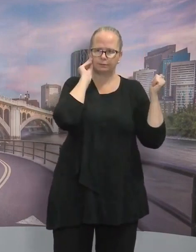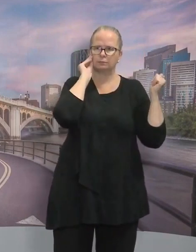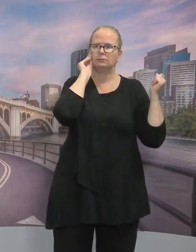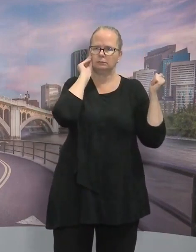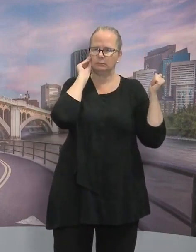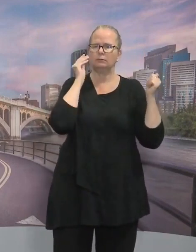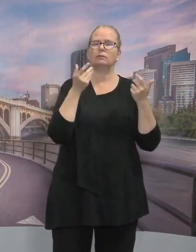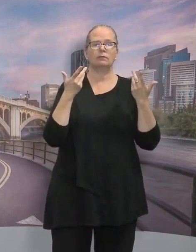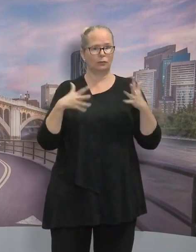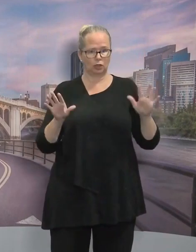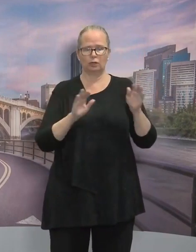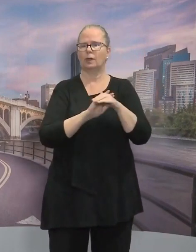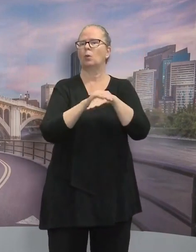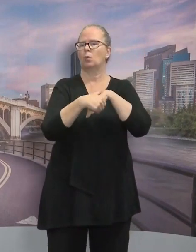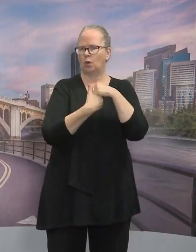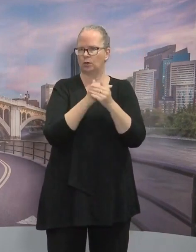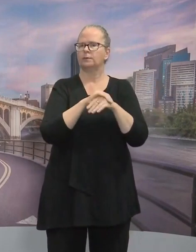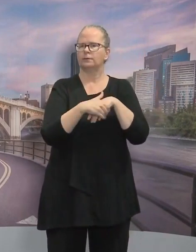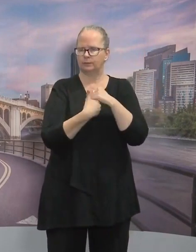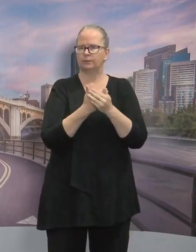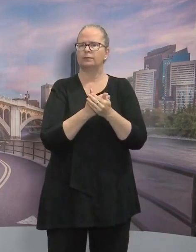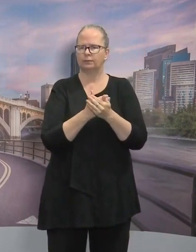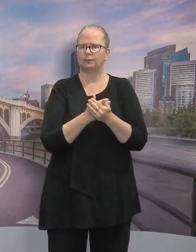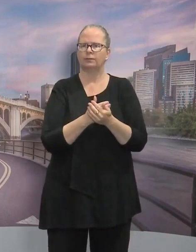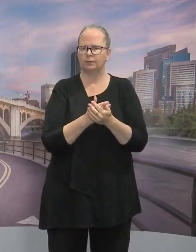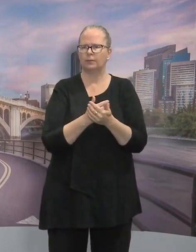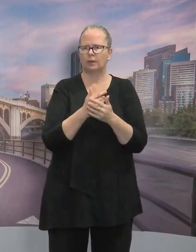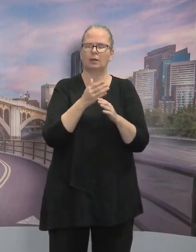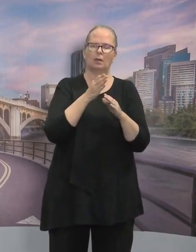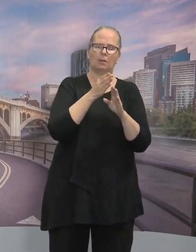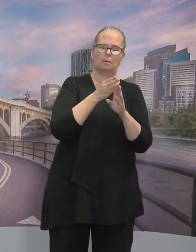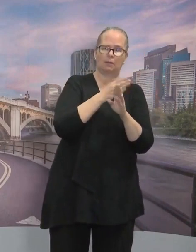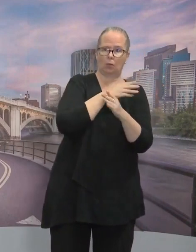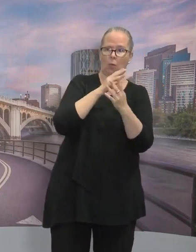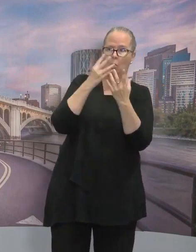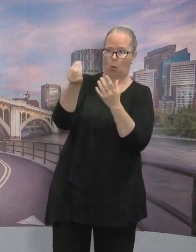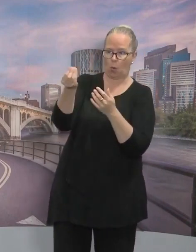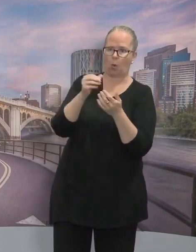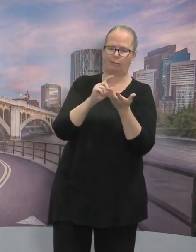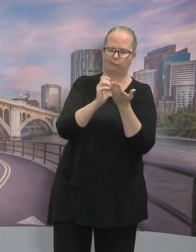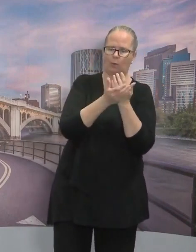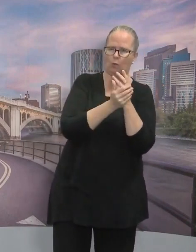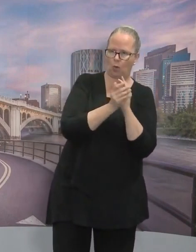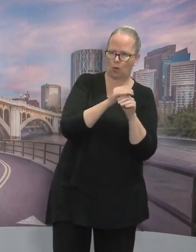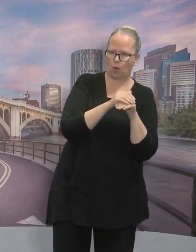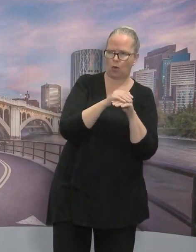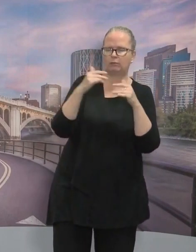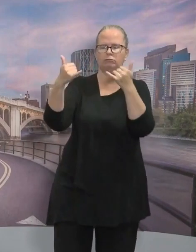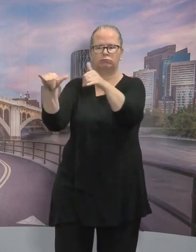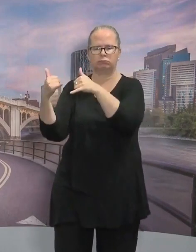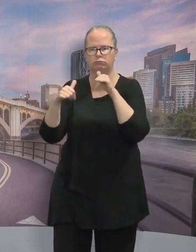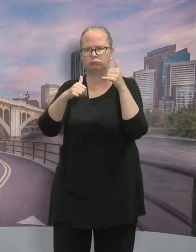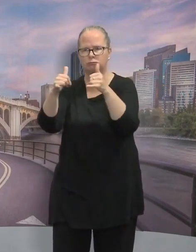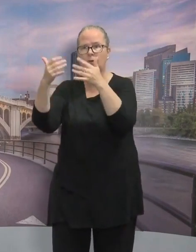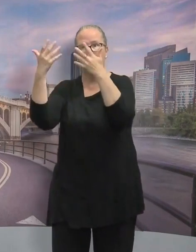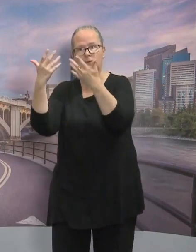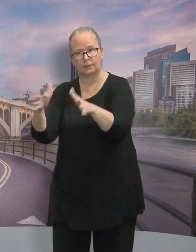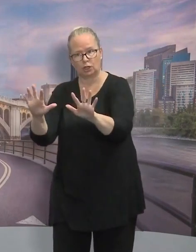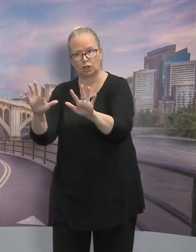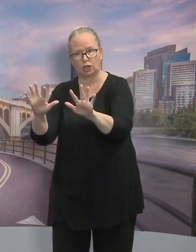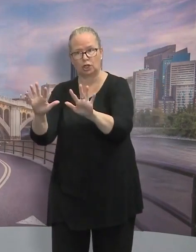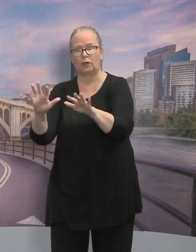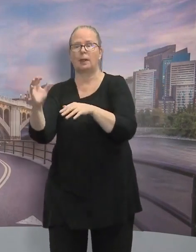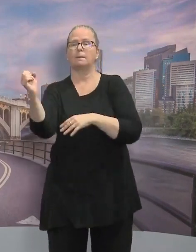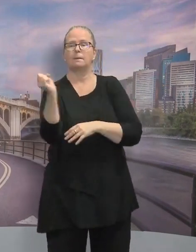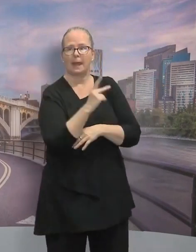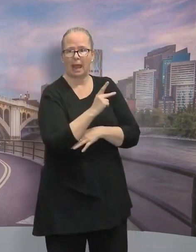and your kids' hands before and after. You're going to have hand sanitizer with you. I know I sound like such a killjoy, but then the kids can have fun.